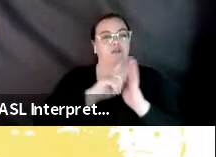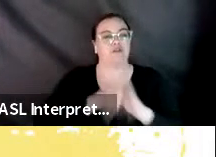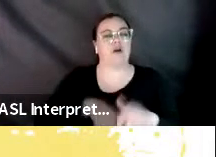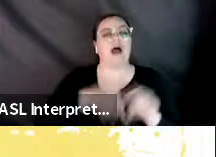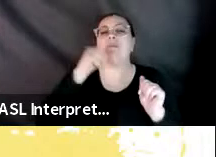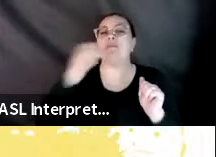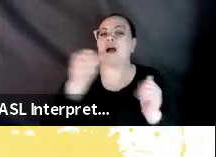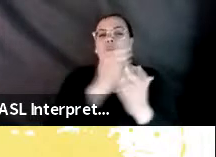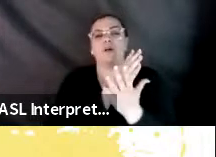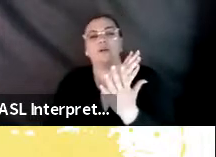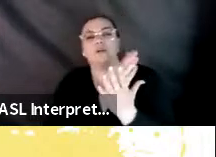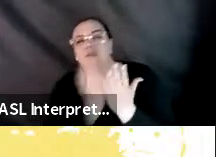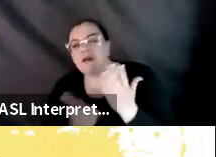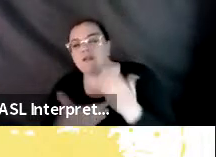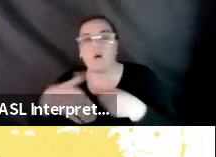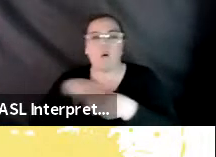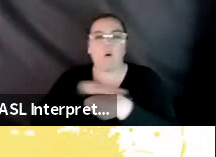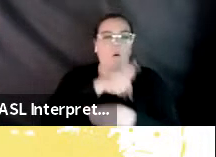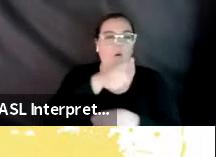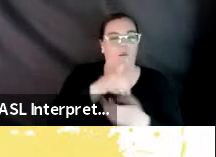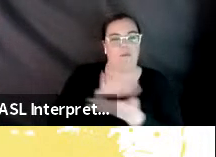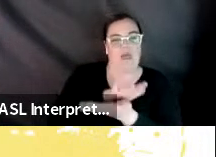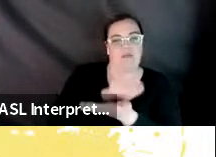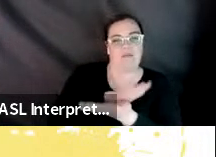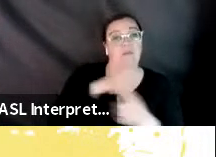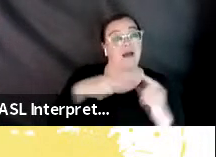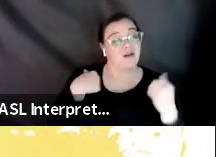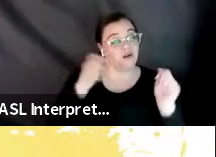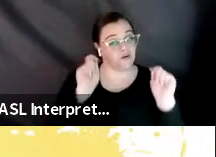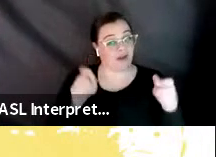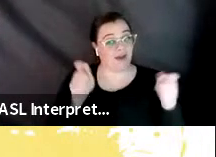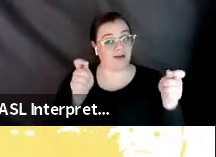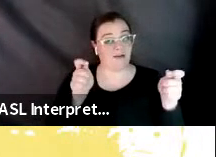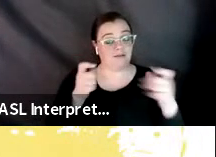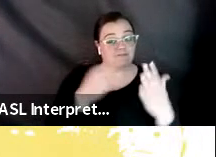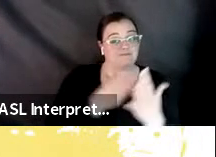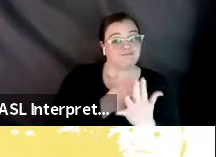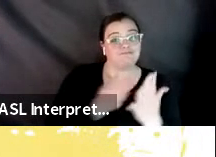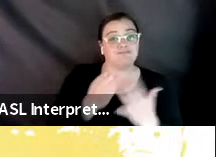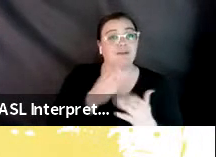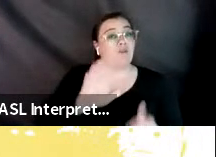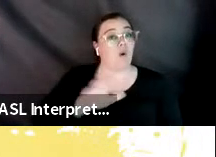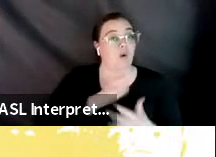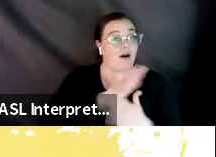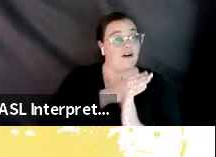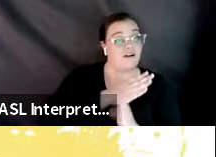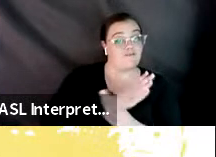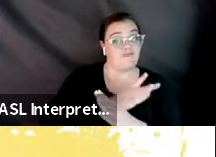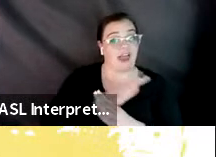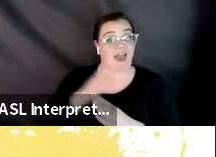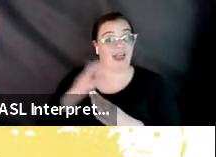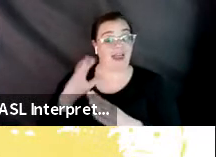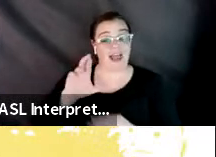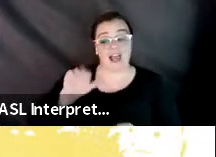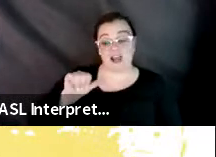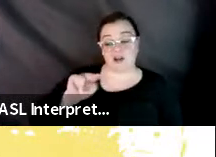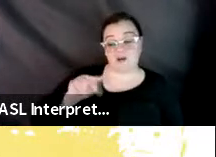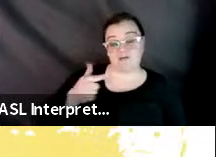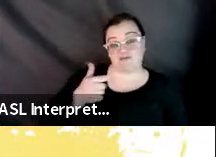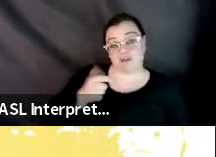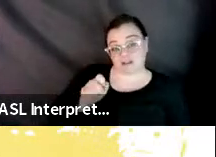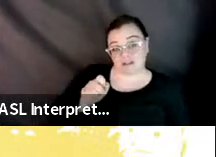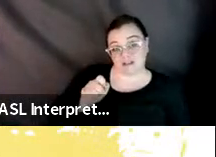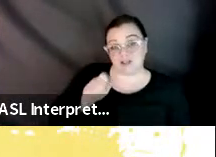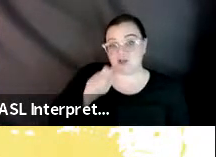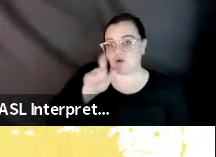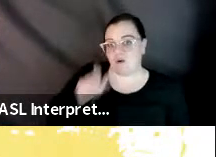sheet, but there are ways to navigate range that do rely on the vowel. Because when you're going from a low note to a high